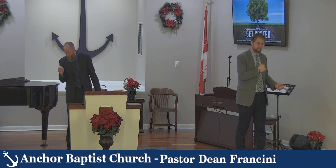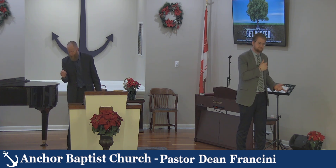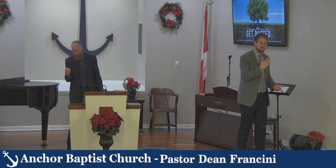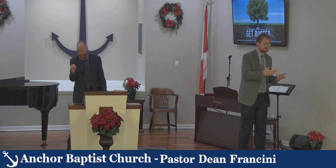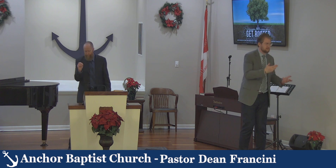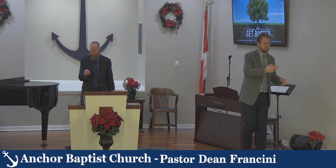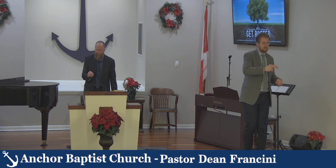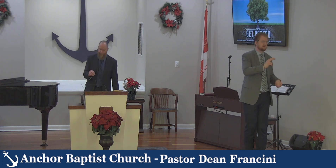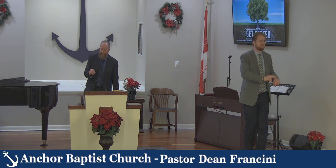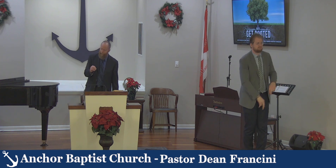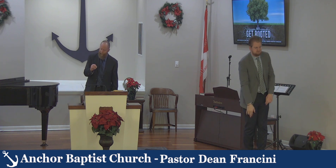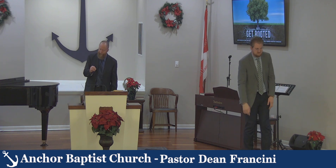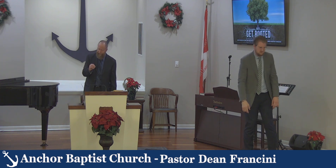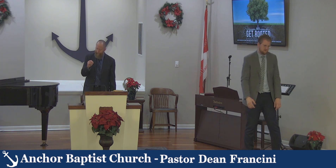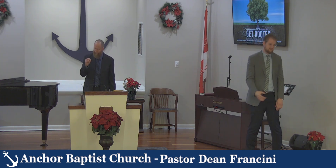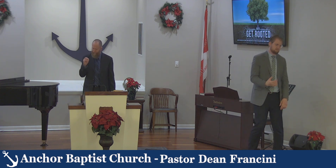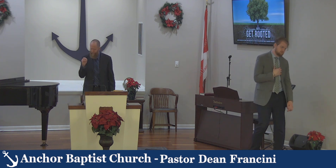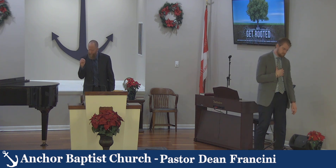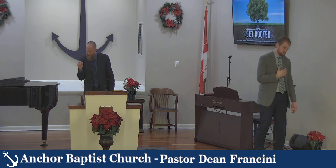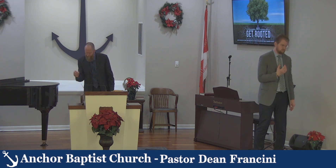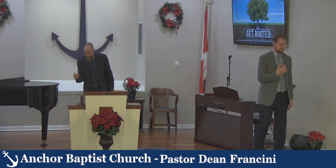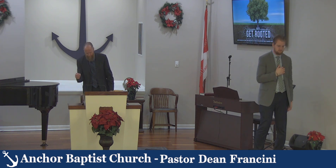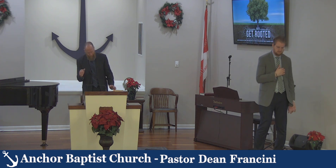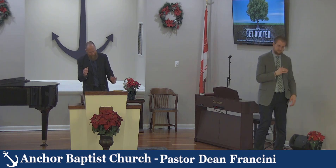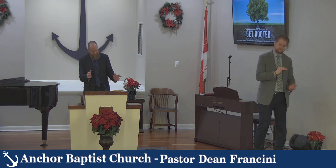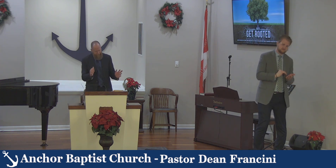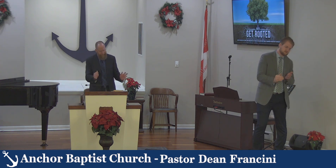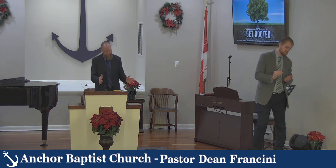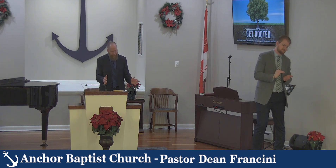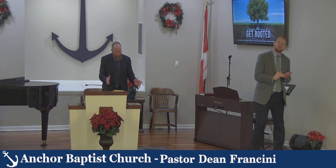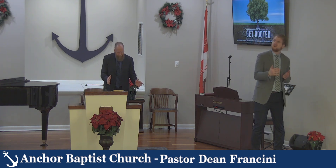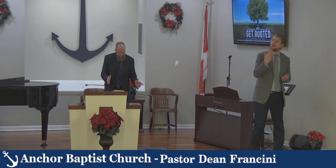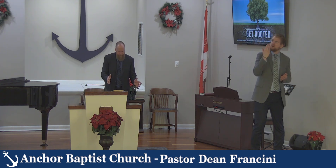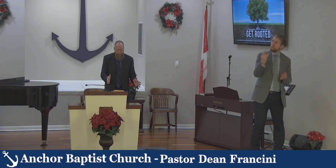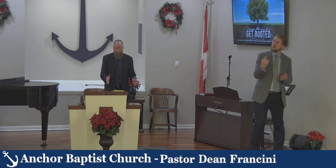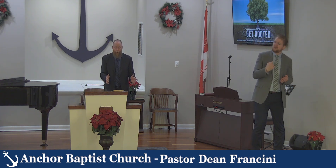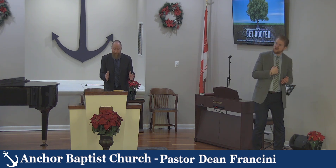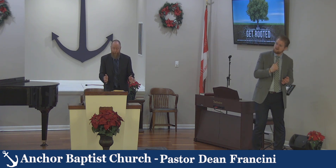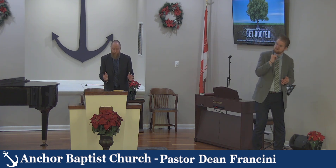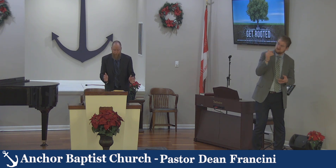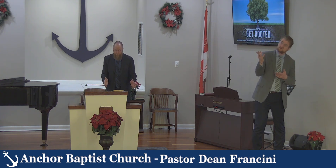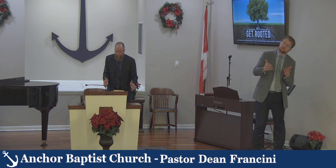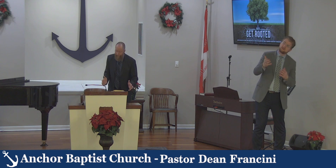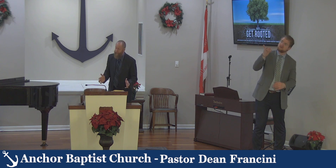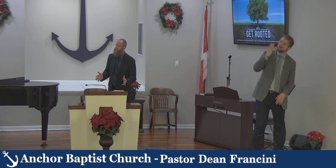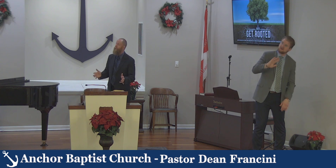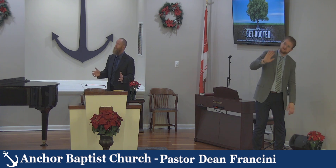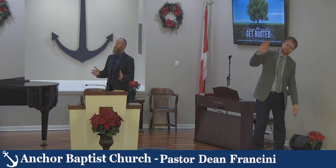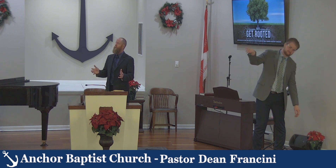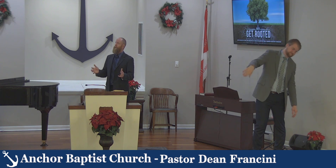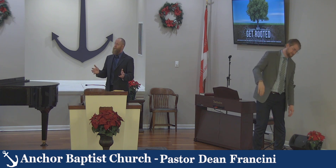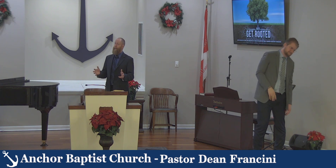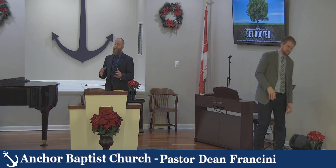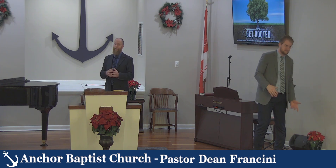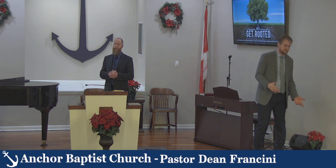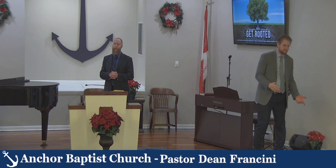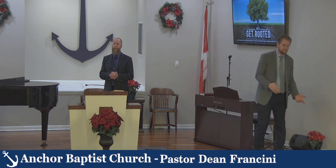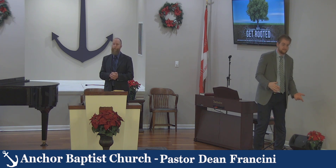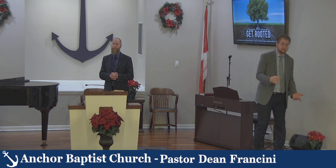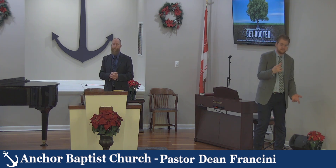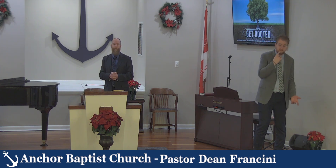and groan and complain and make excuses on why they got to that place. Or they could just say, "You're right,